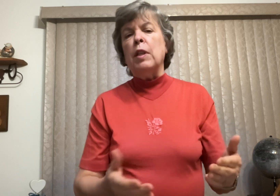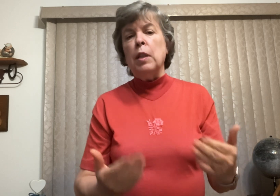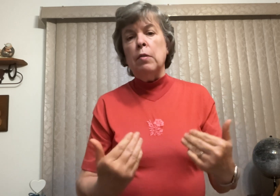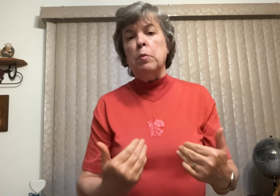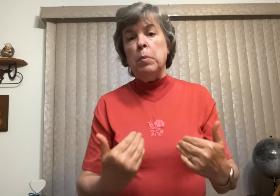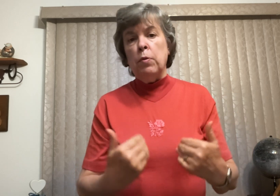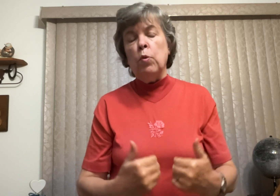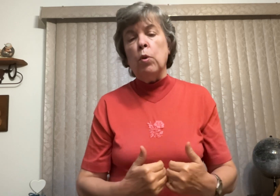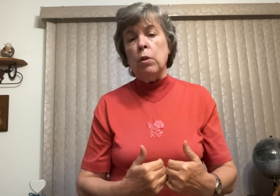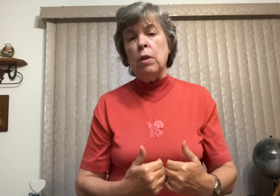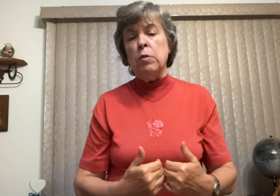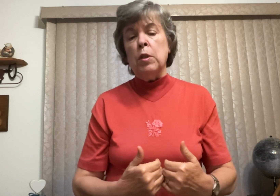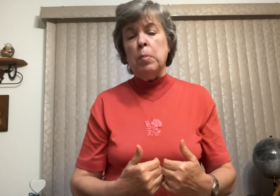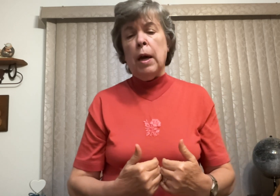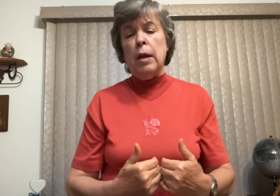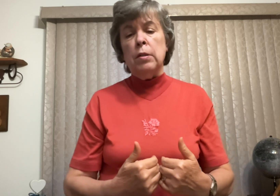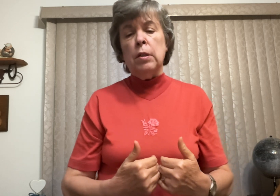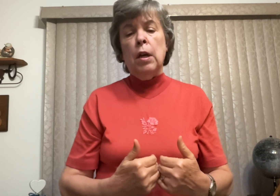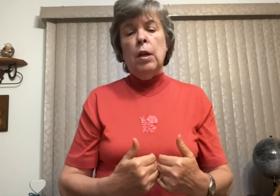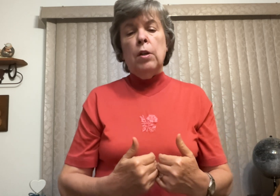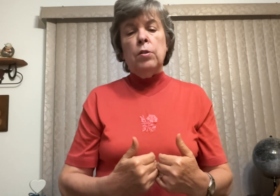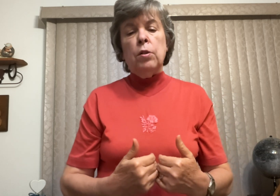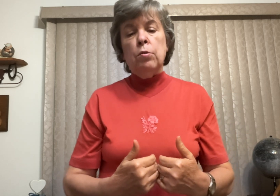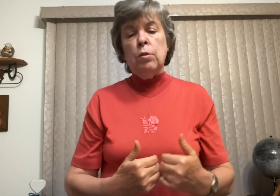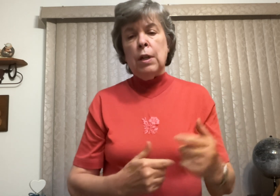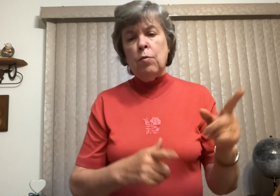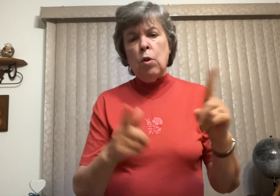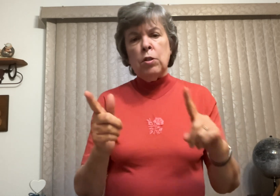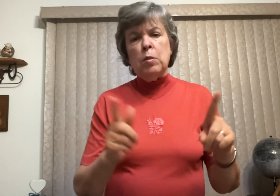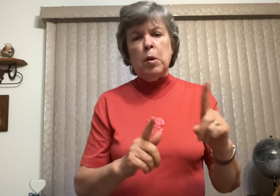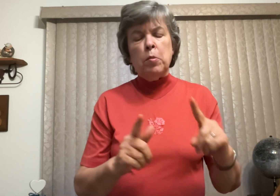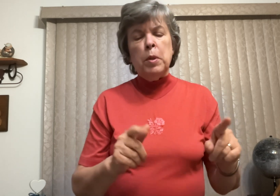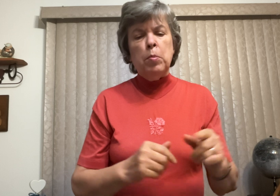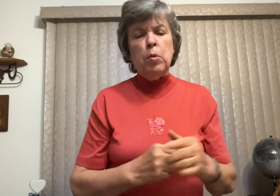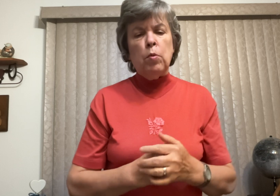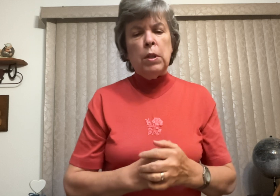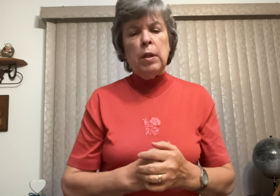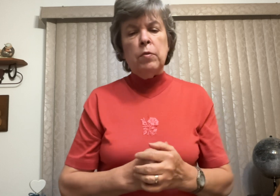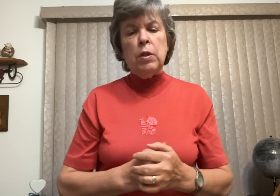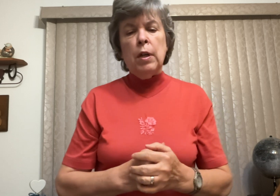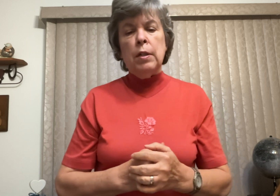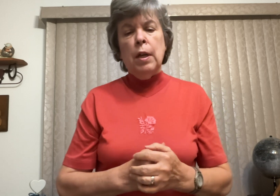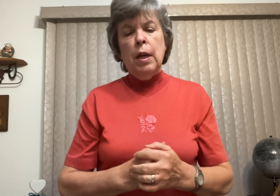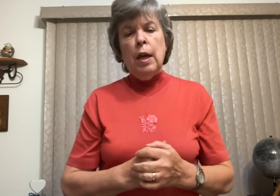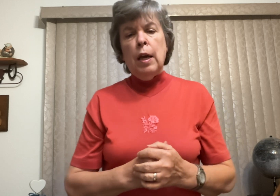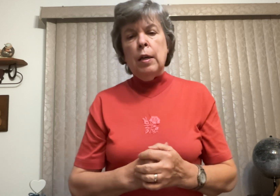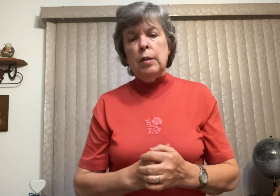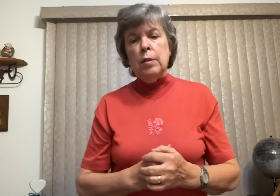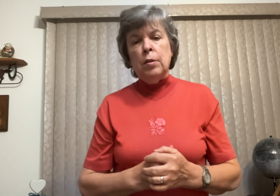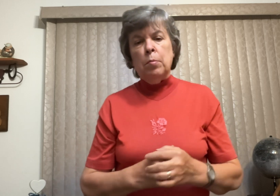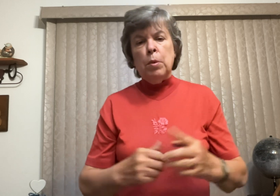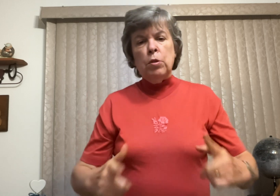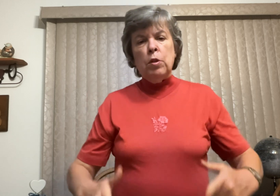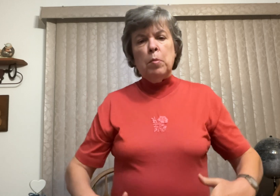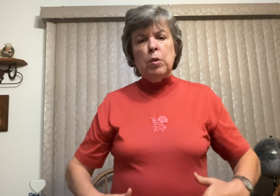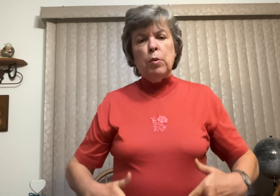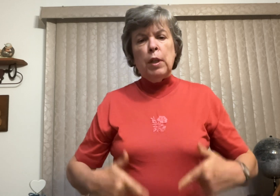lived before, lived in the past. So, and I've watched some other people and what they've done, and most of them are doing